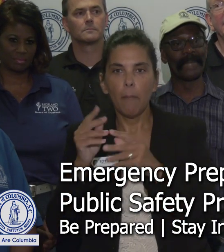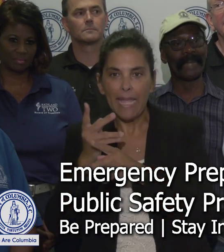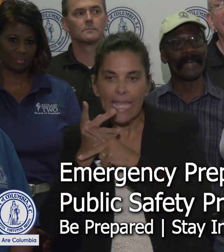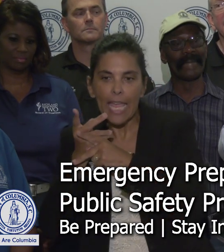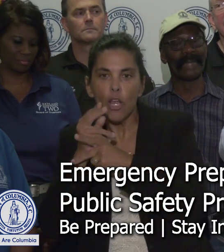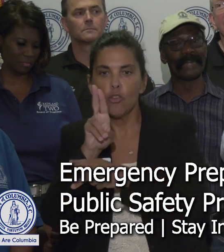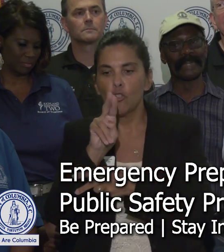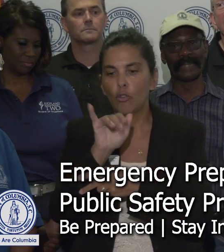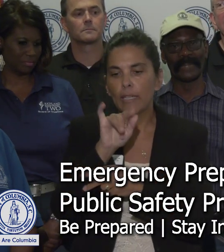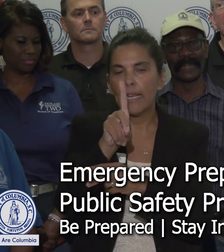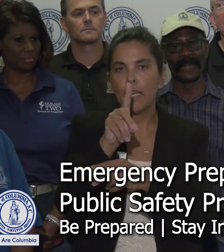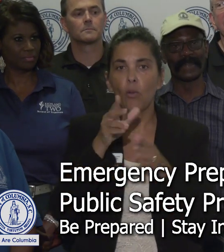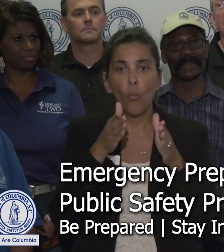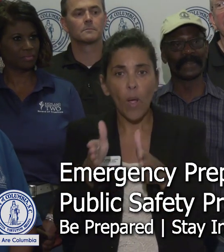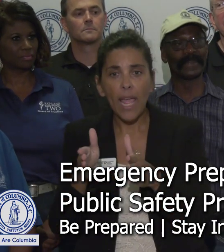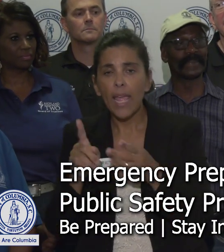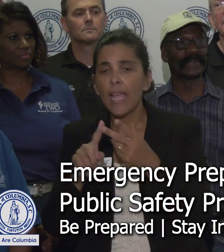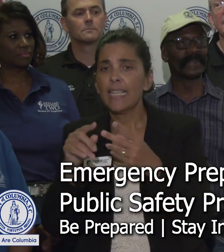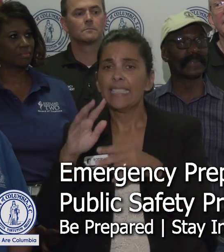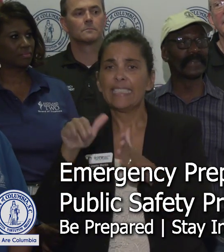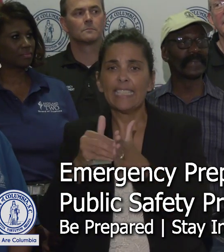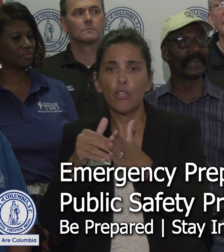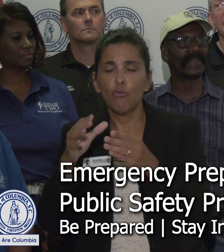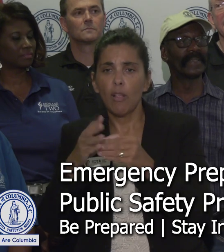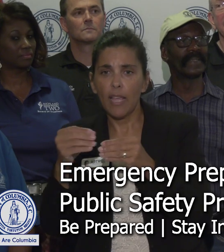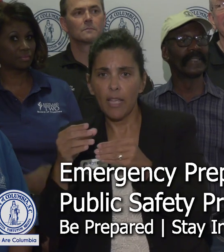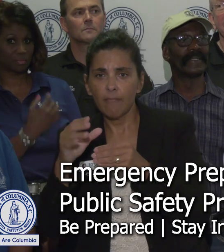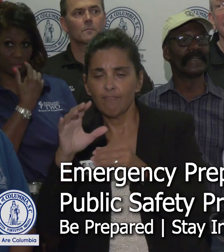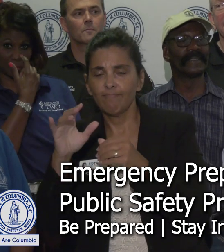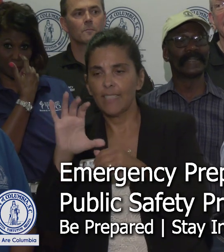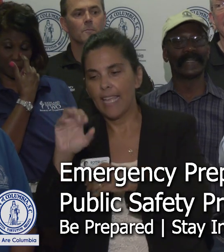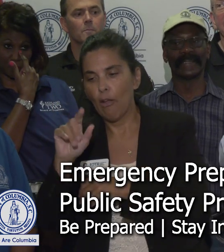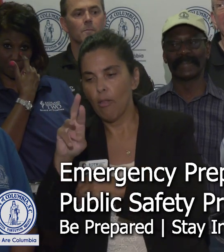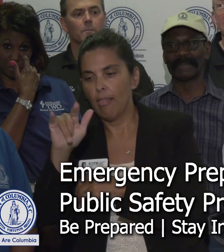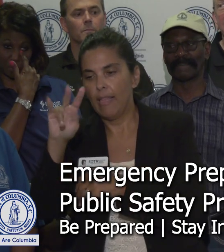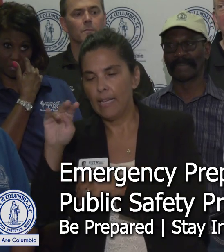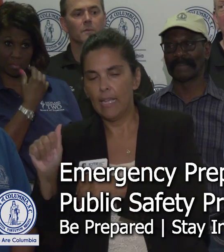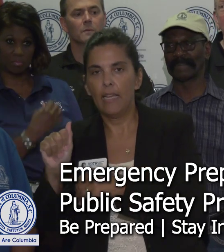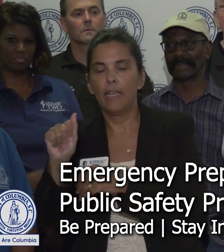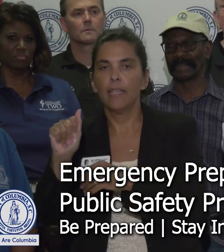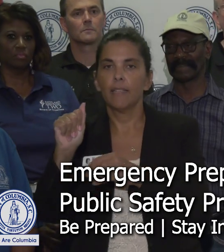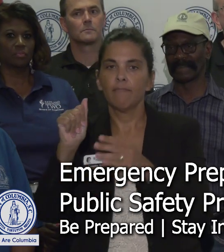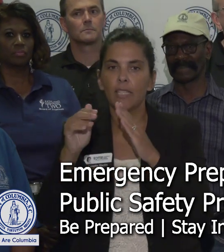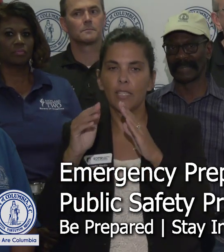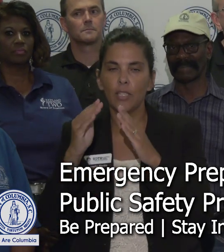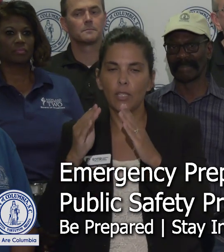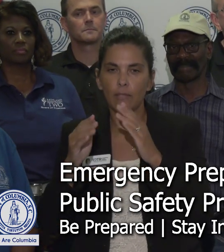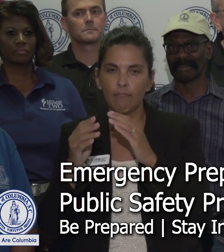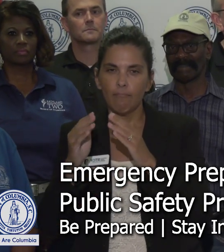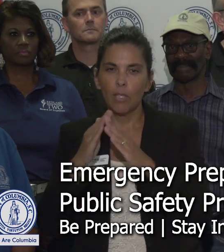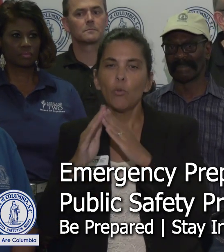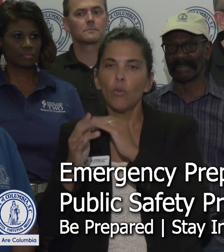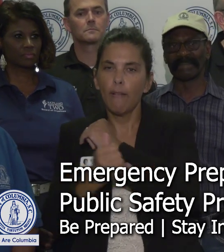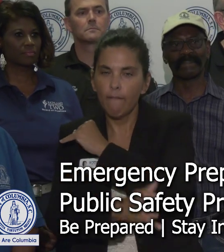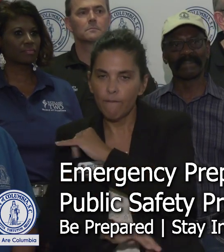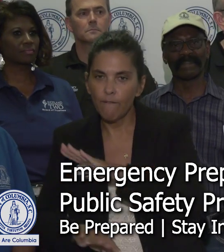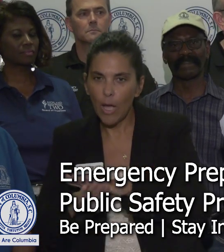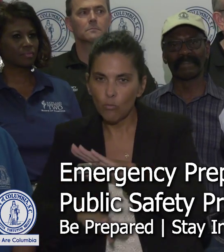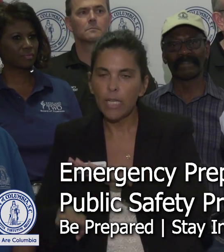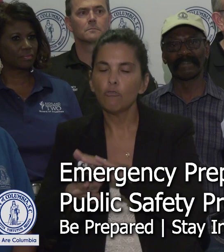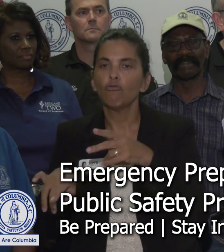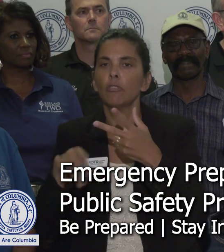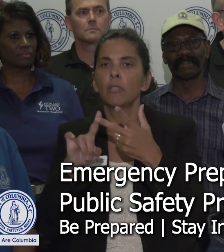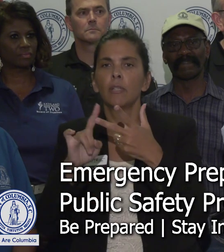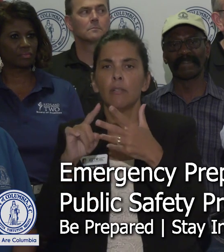United Way, the Central Carolina Community Foundation, interfacing closely with the University of South Carolina. We're working together in the interest of the entire community, and we